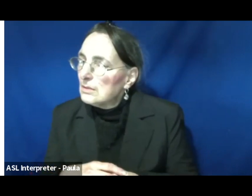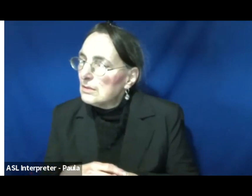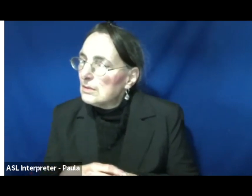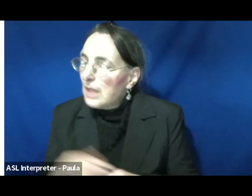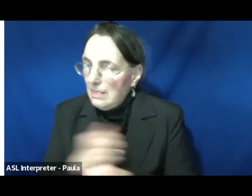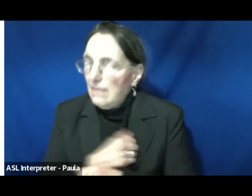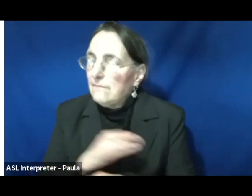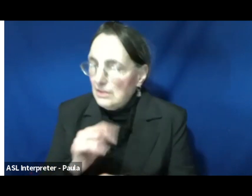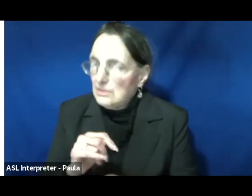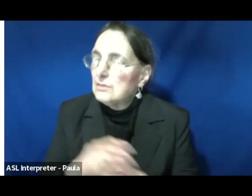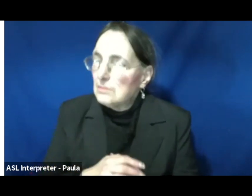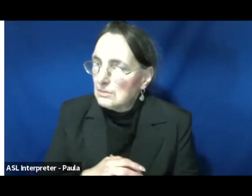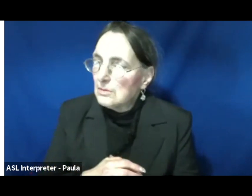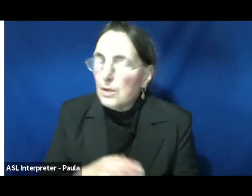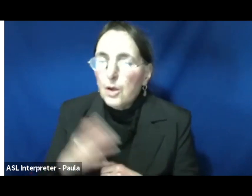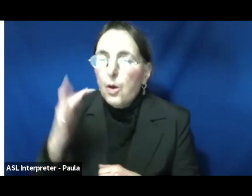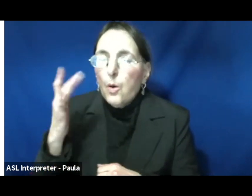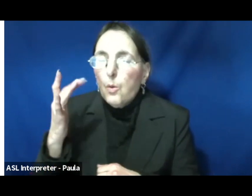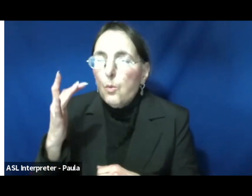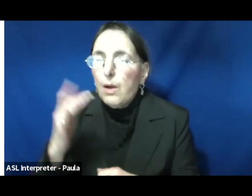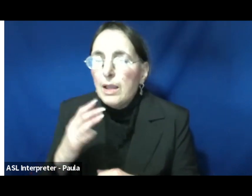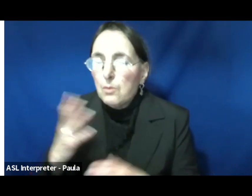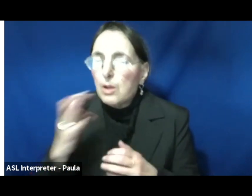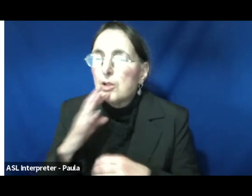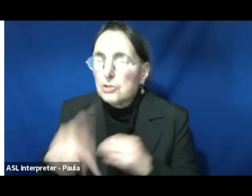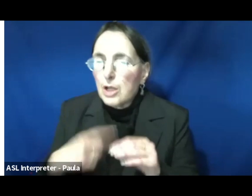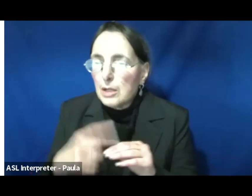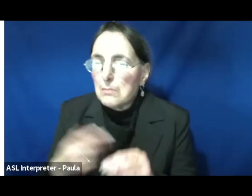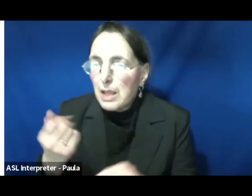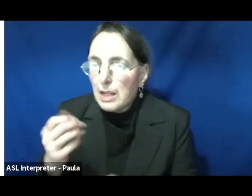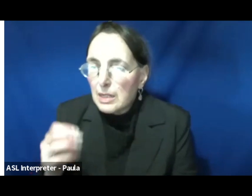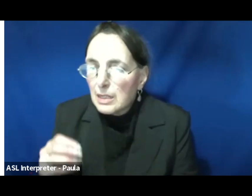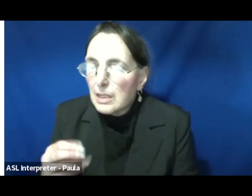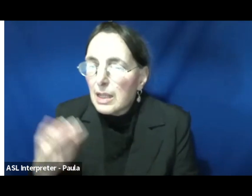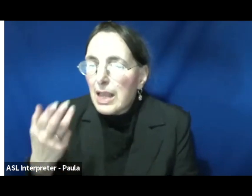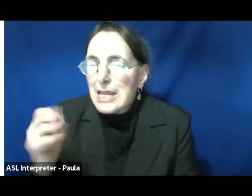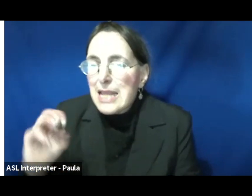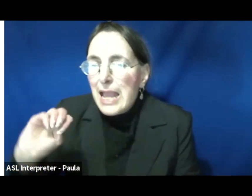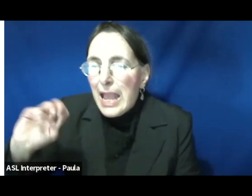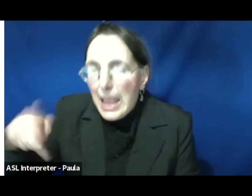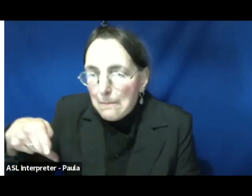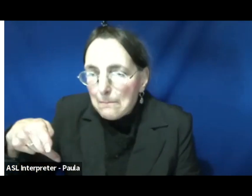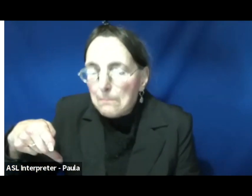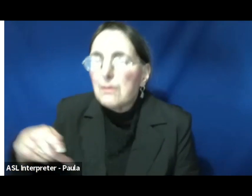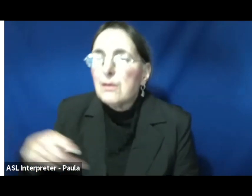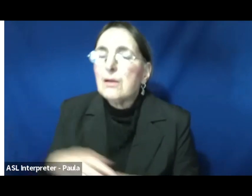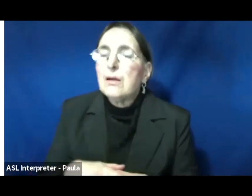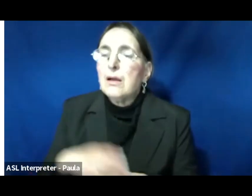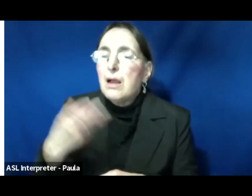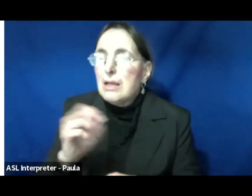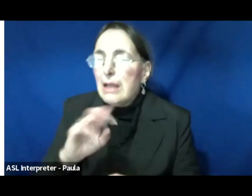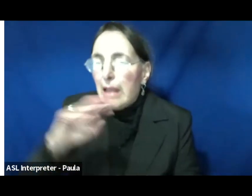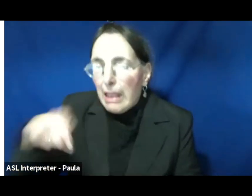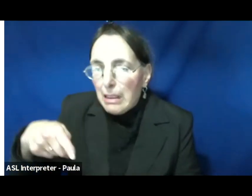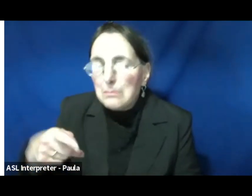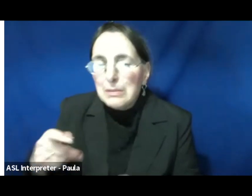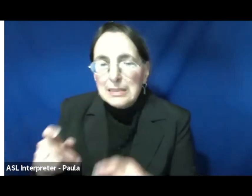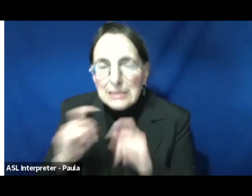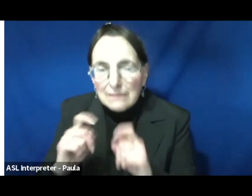it. Why do I want to talk about hemp? I think hemp gives us a perfect vehicle to